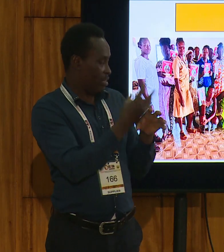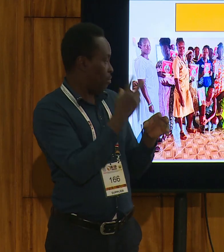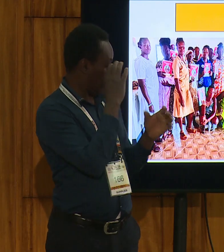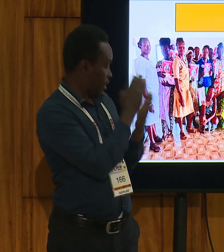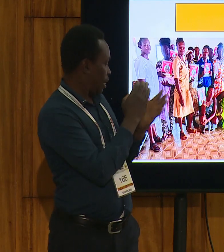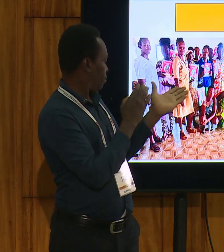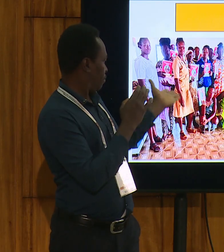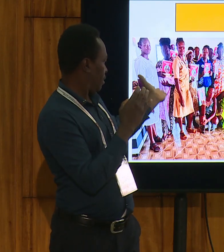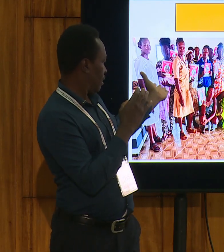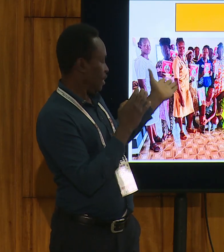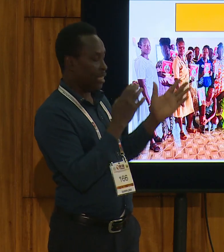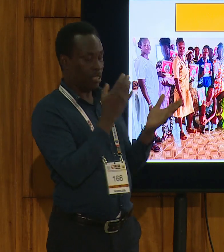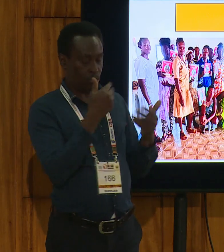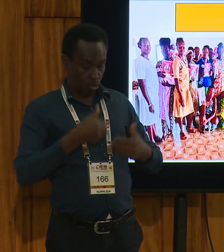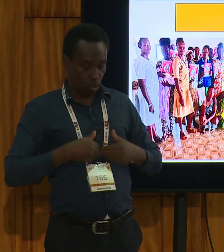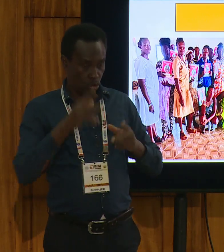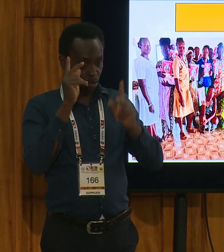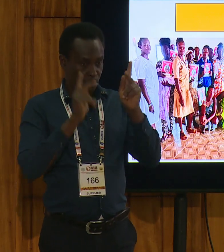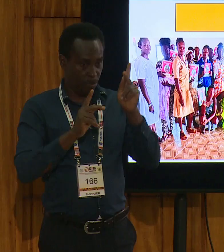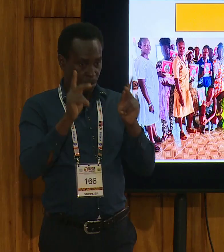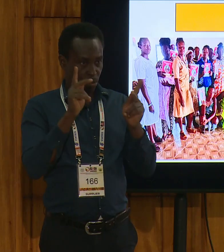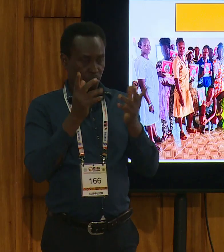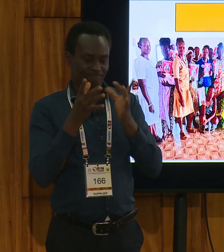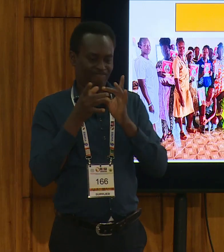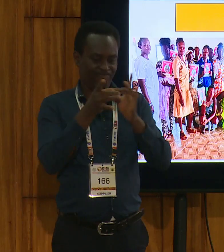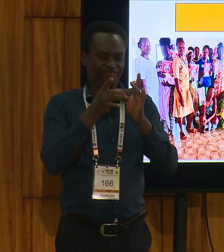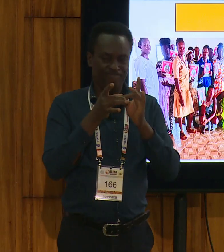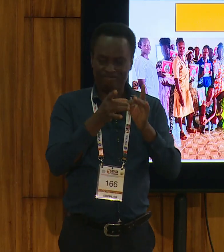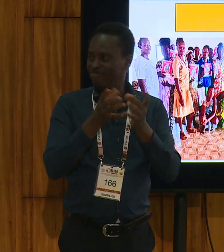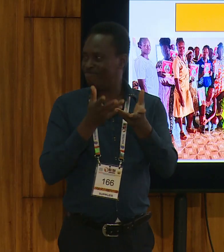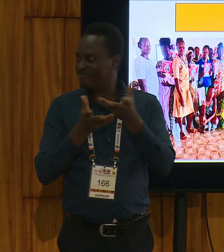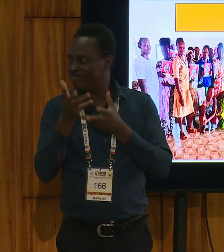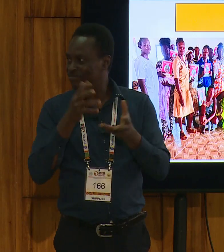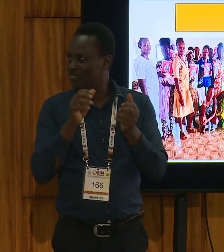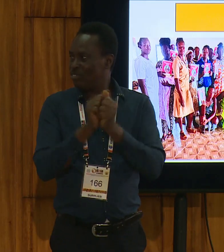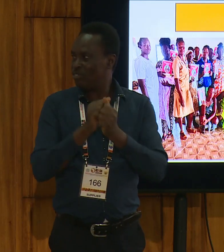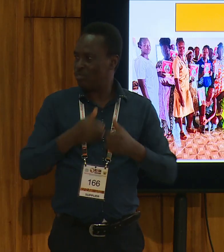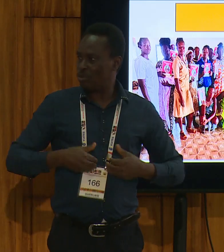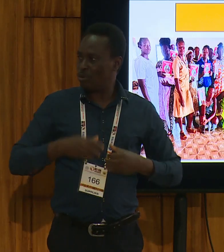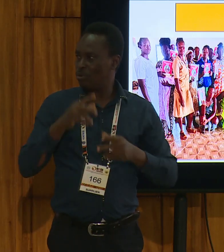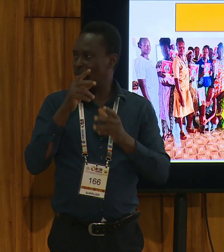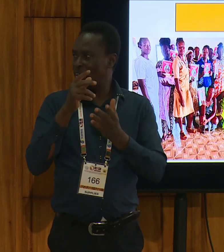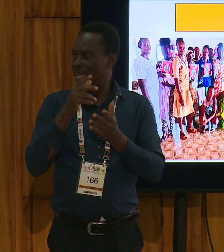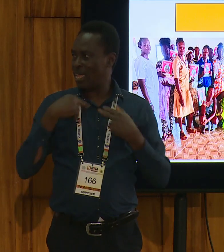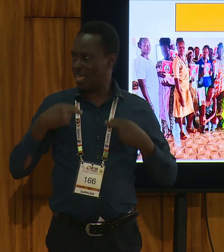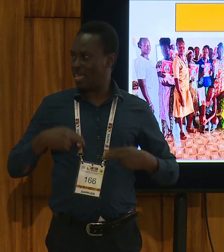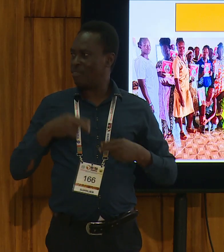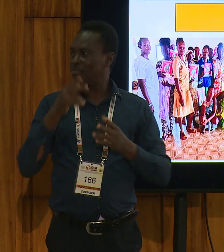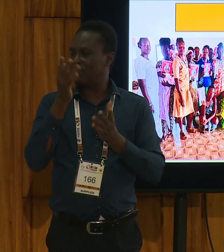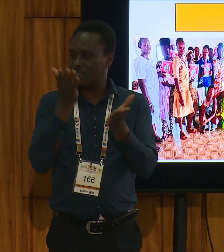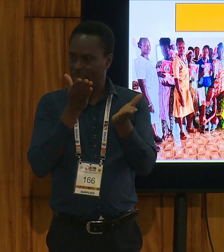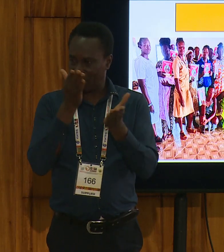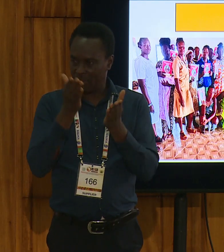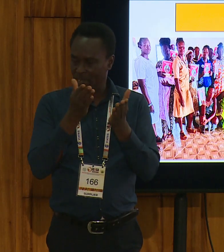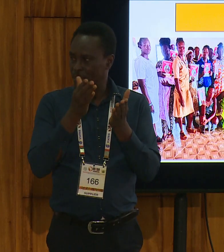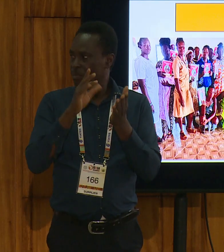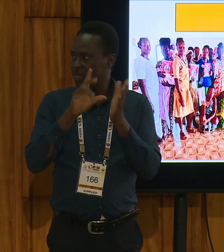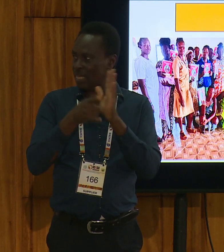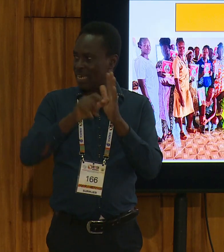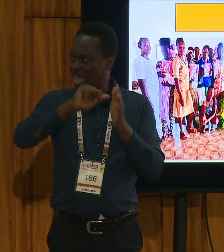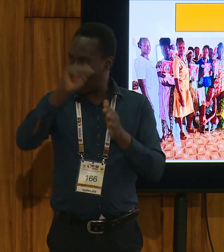adolescents and interacting with the health service provider who takes them through danger signs of pregnancy and other